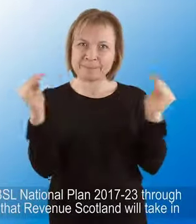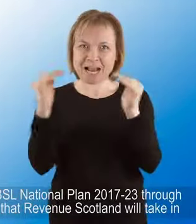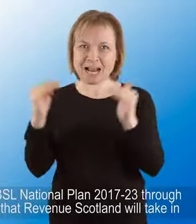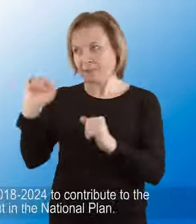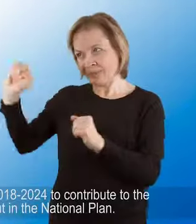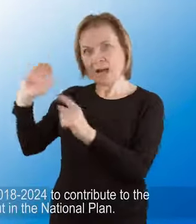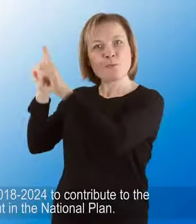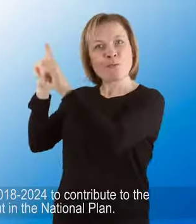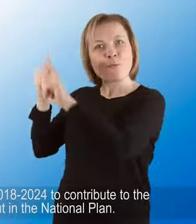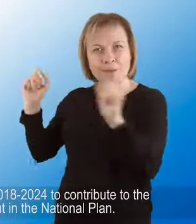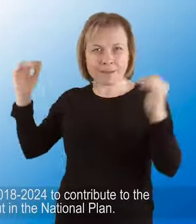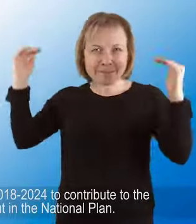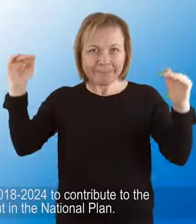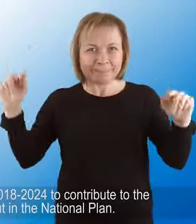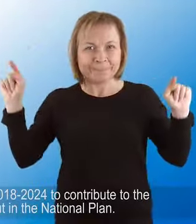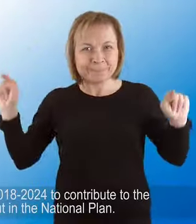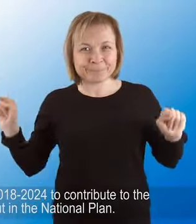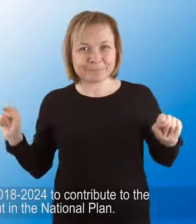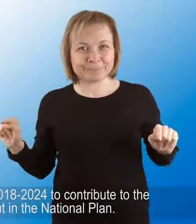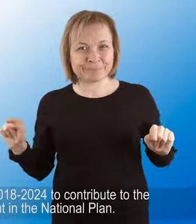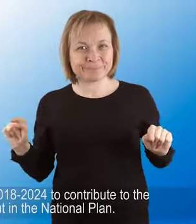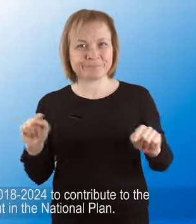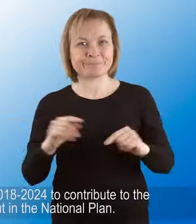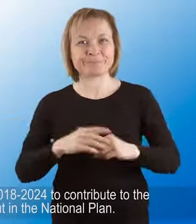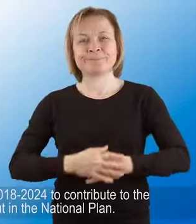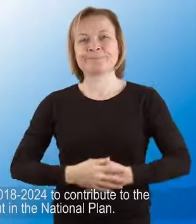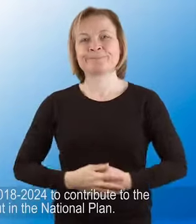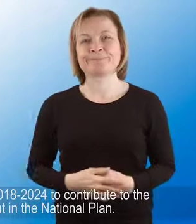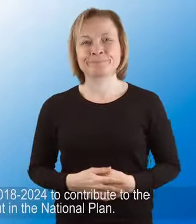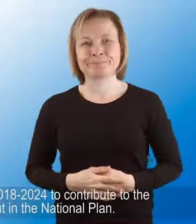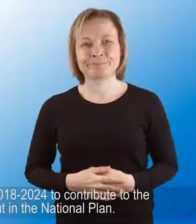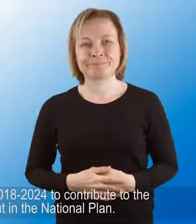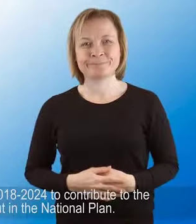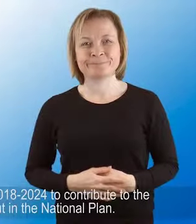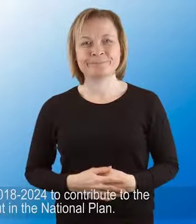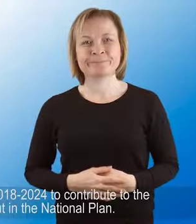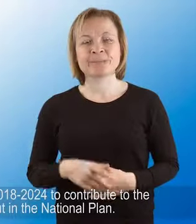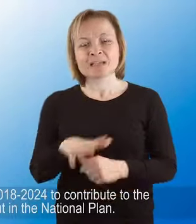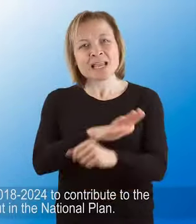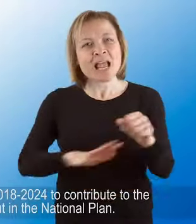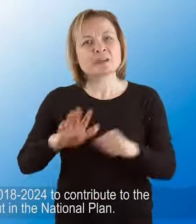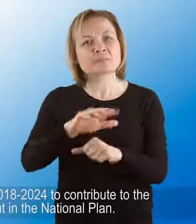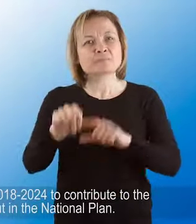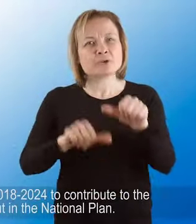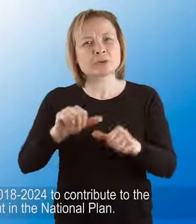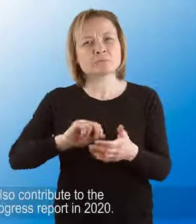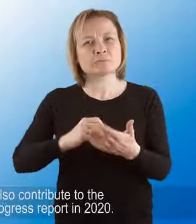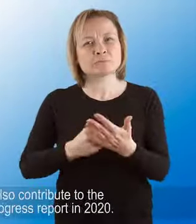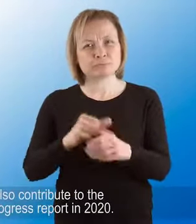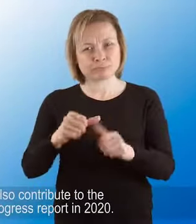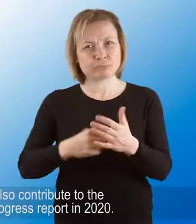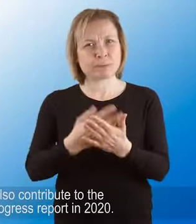period from 2018 to 2024 to contribute to the goals set out in the National